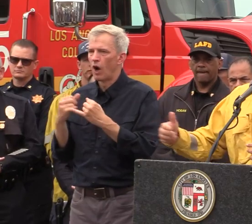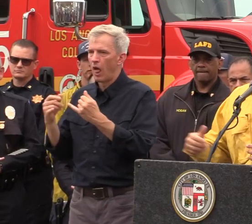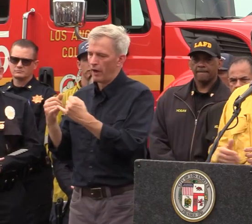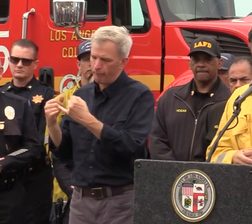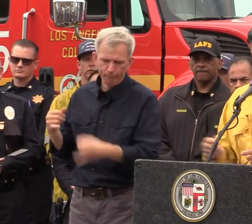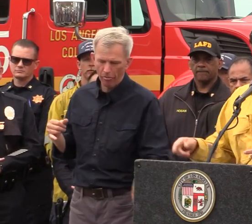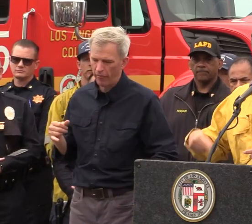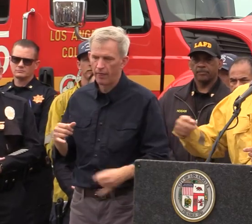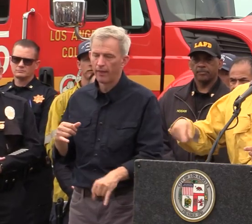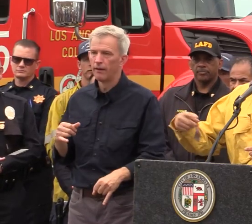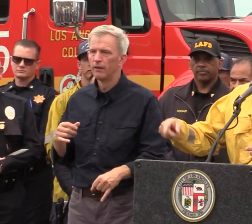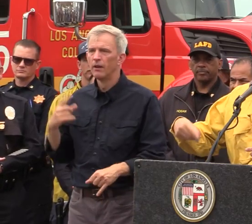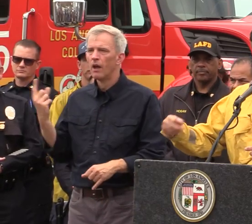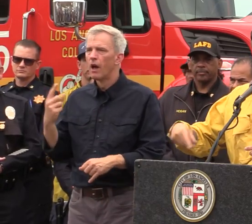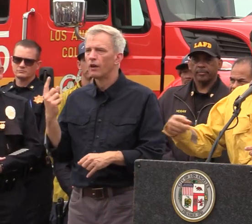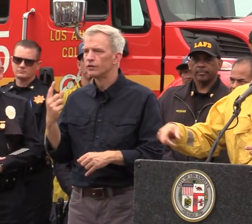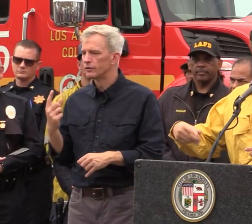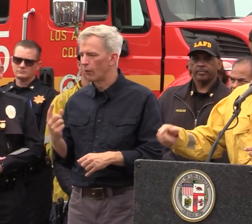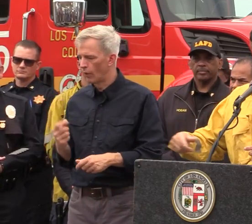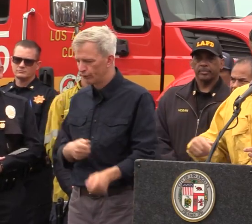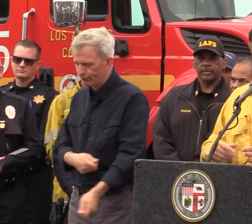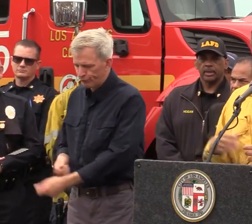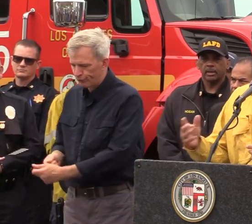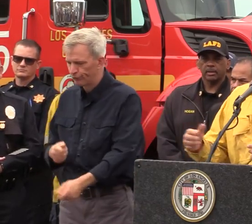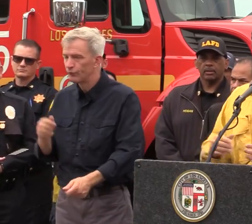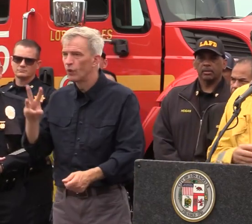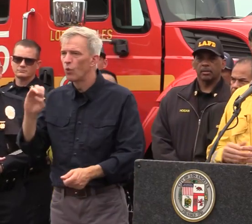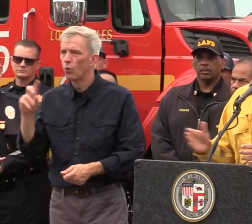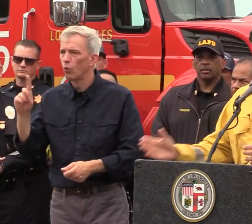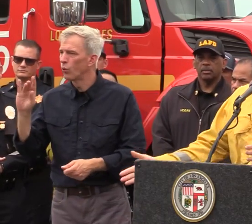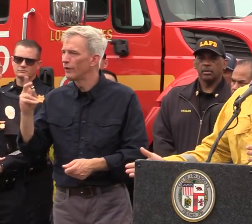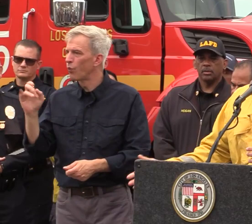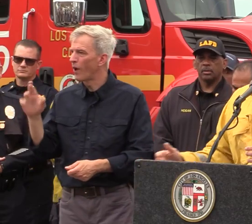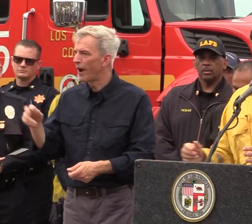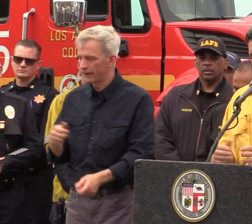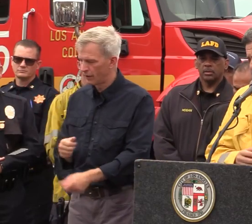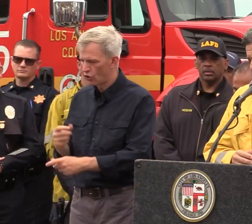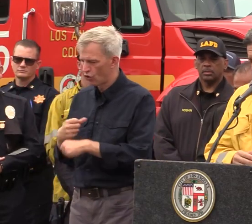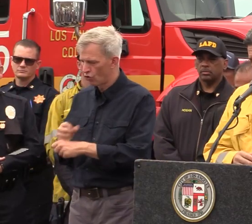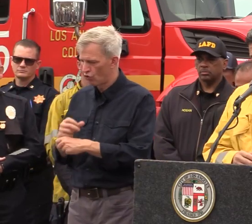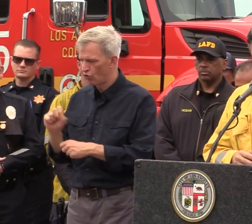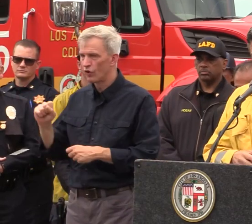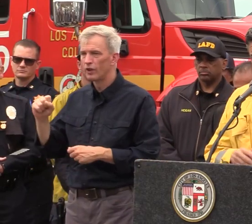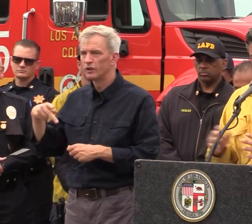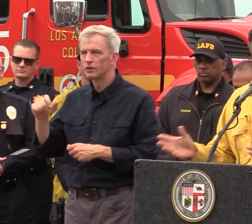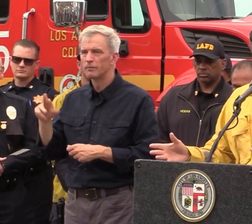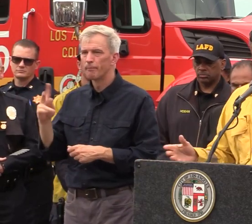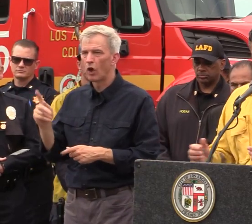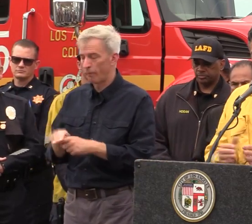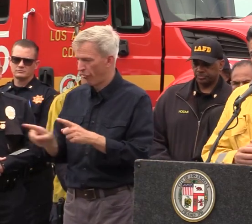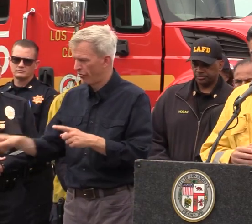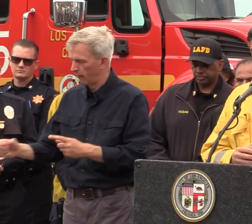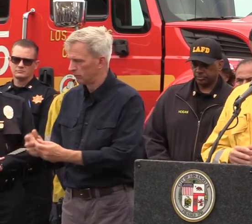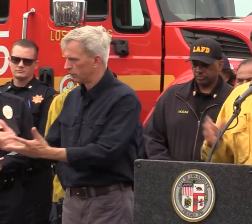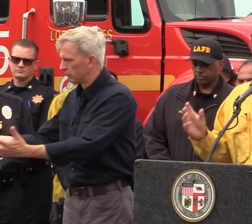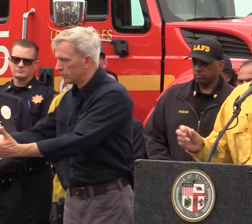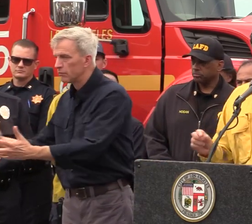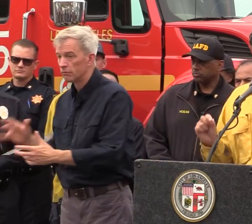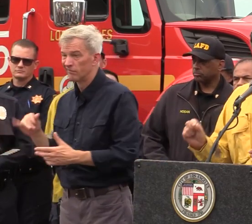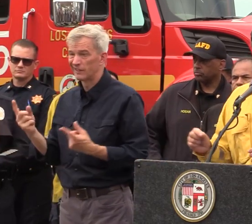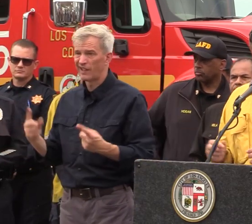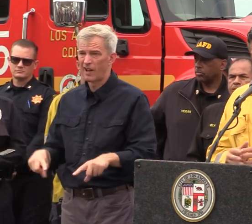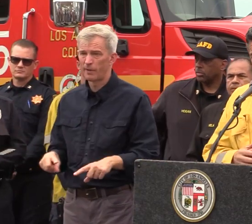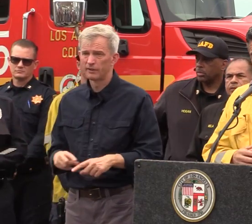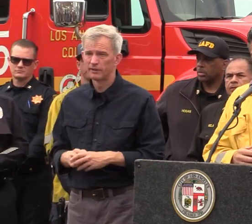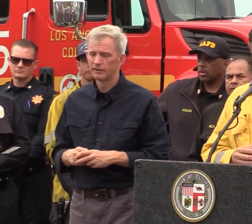creating sparks because they're using a weed whacker or a clear brush. That's happened. Unattended fire pits. And we have